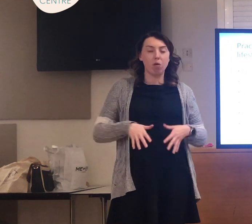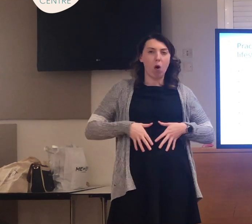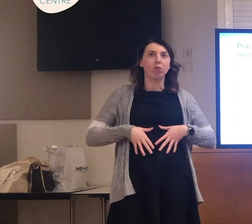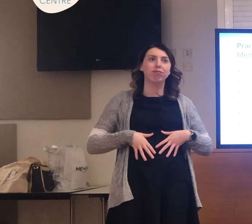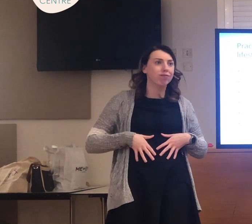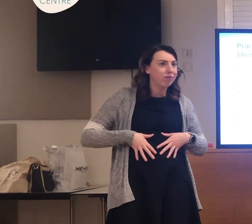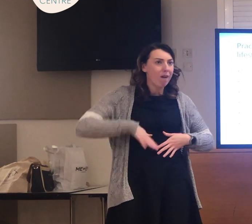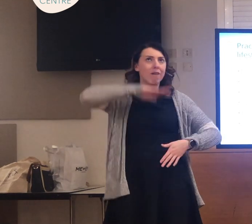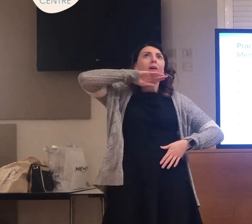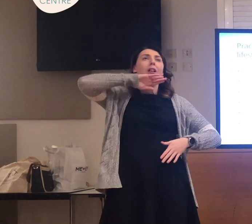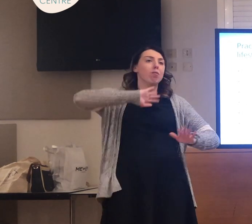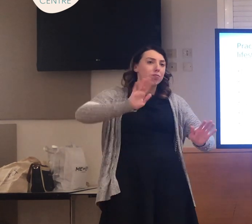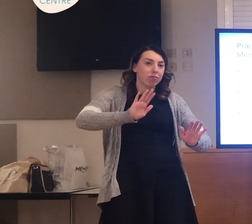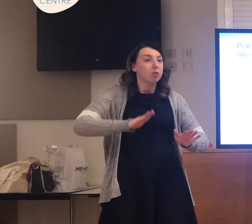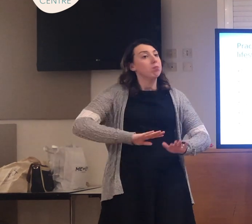isn't stuffed.